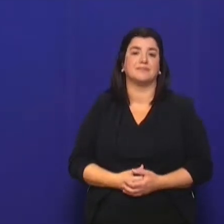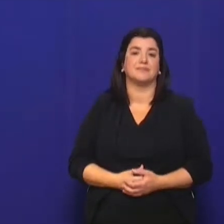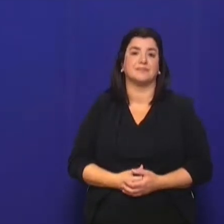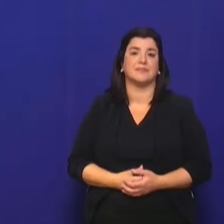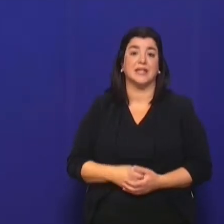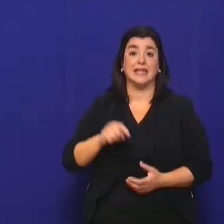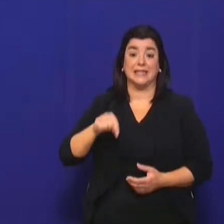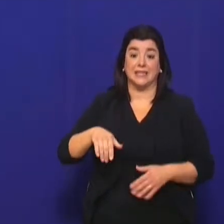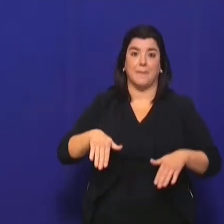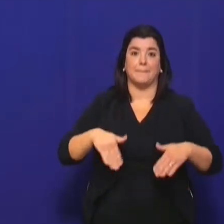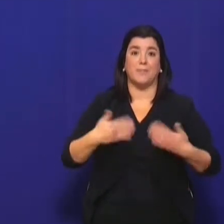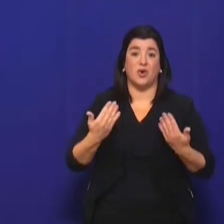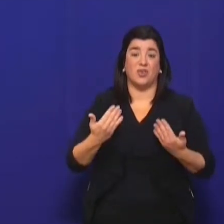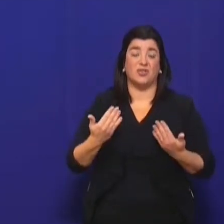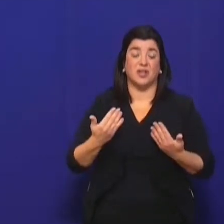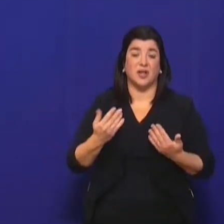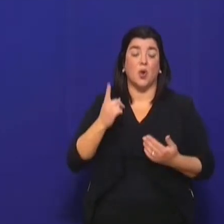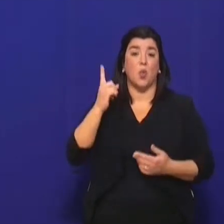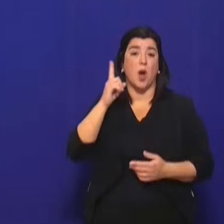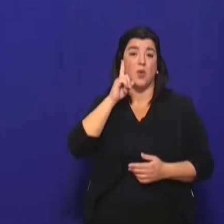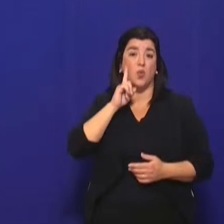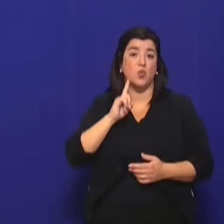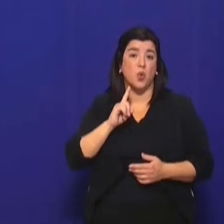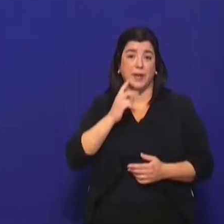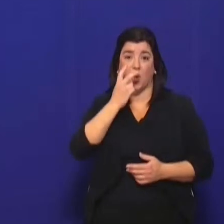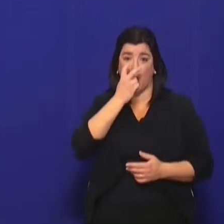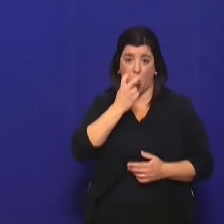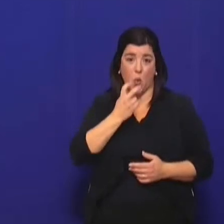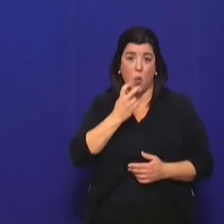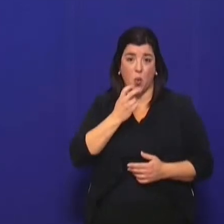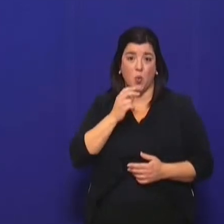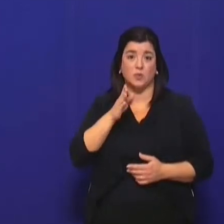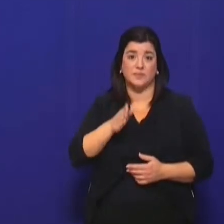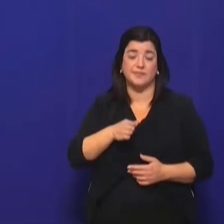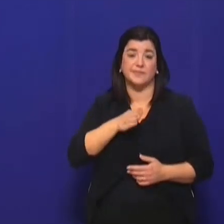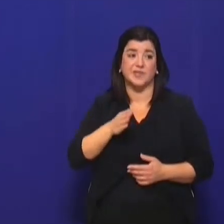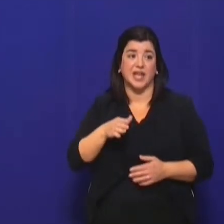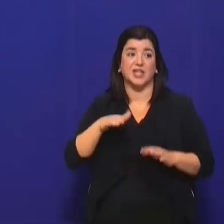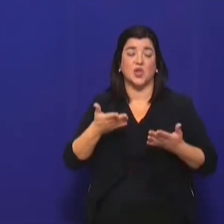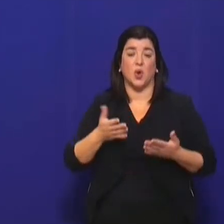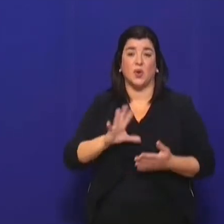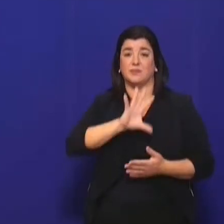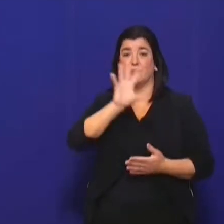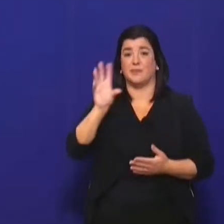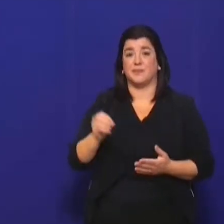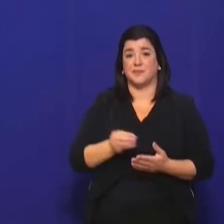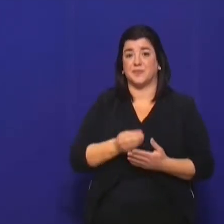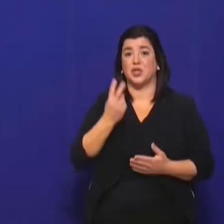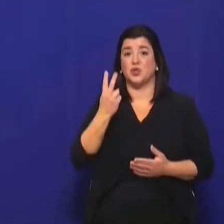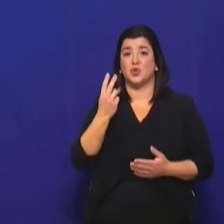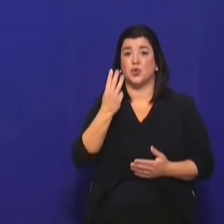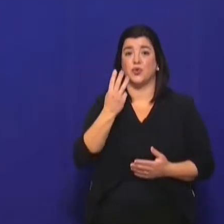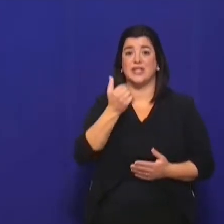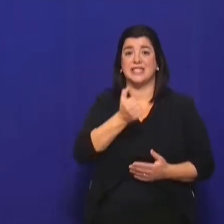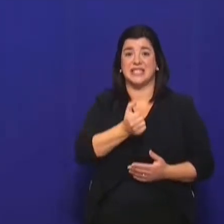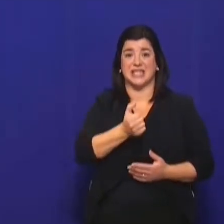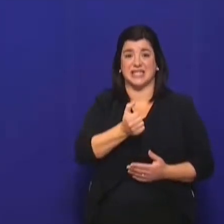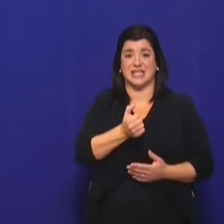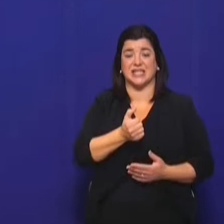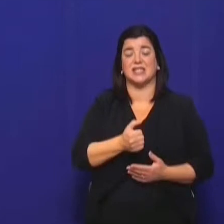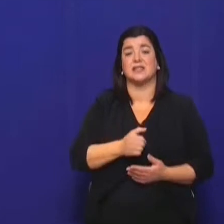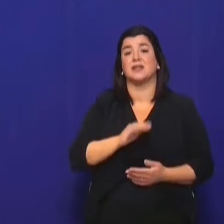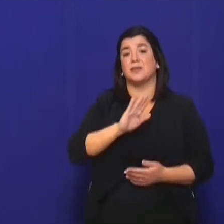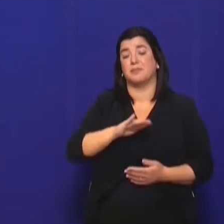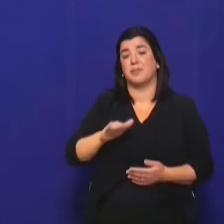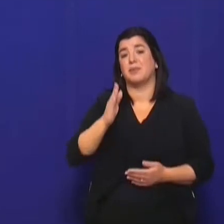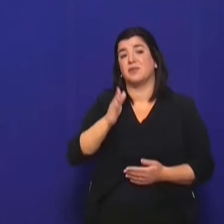Yes, this morning we had a death in an elderly lady, so the total number of deaths is 236, and the active number of